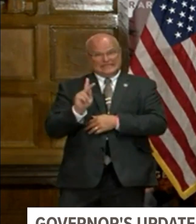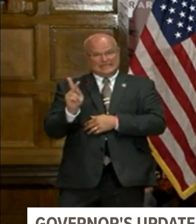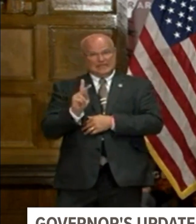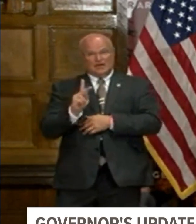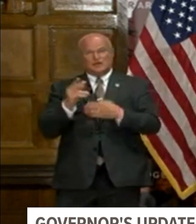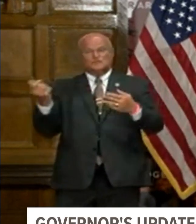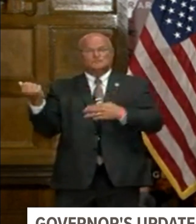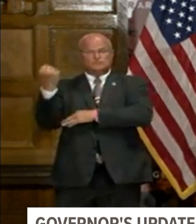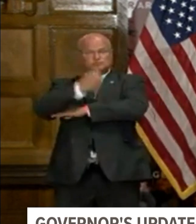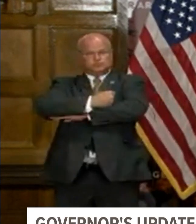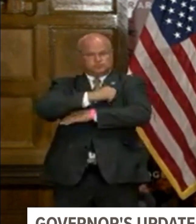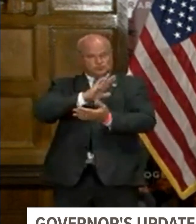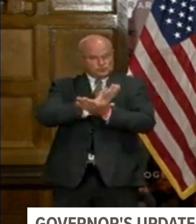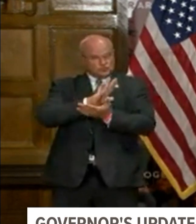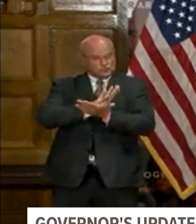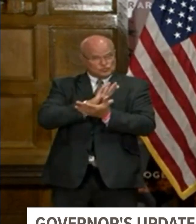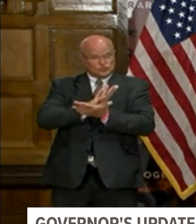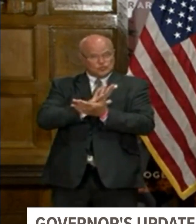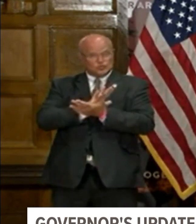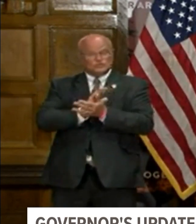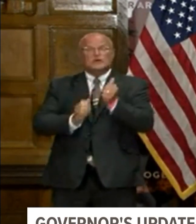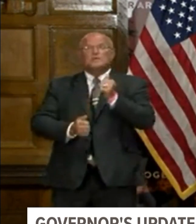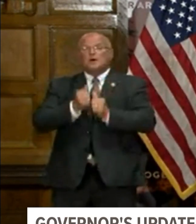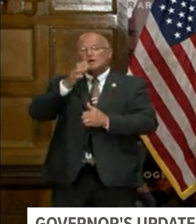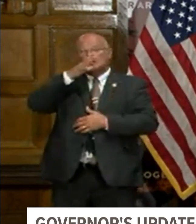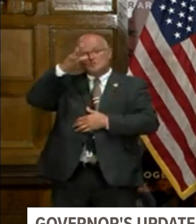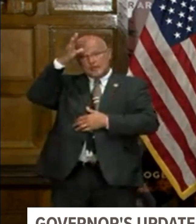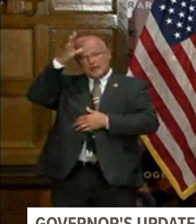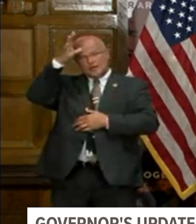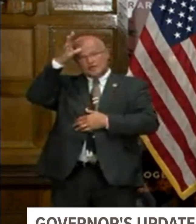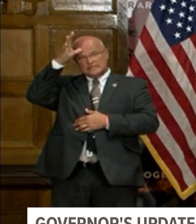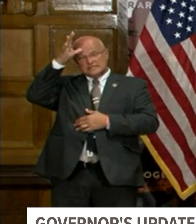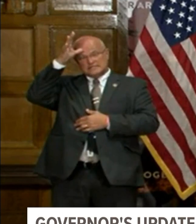you shut down schools. Most parents want